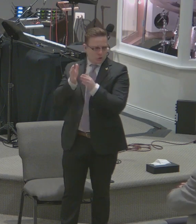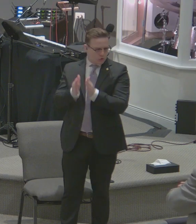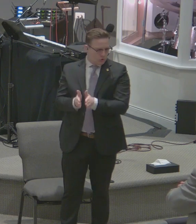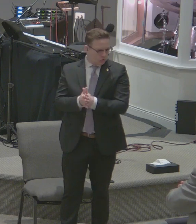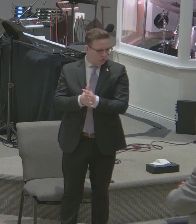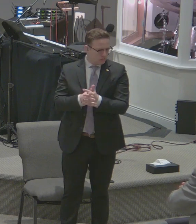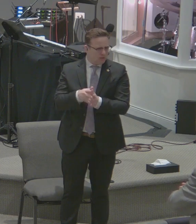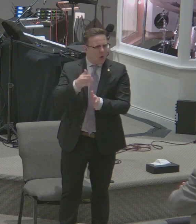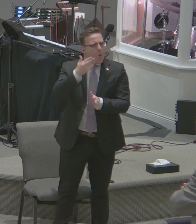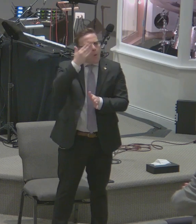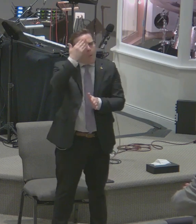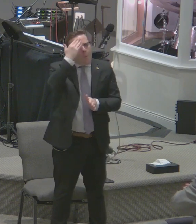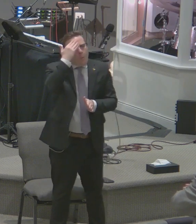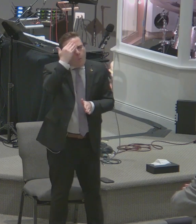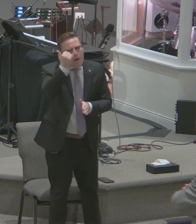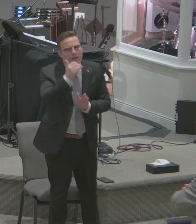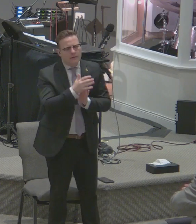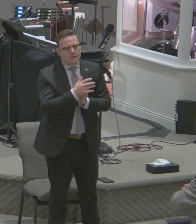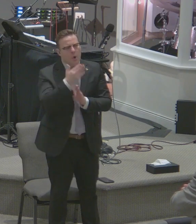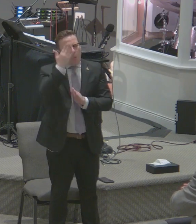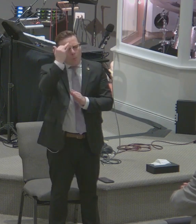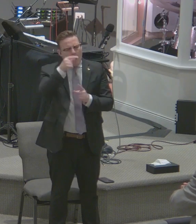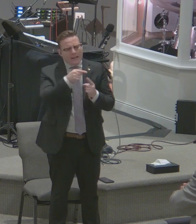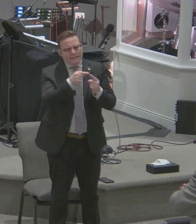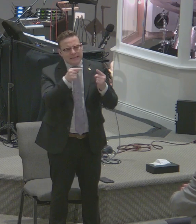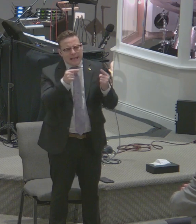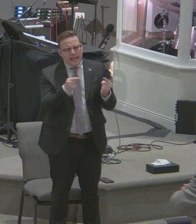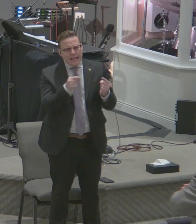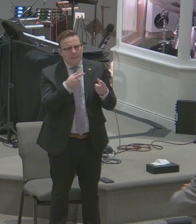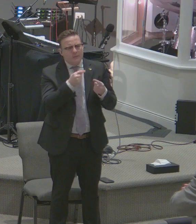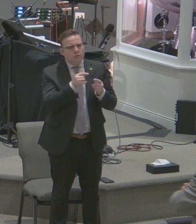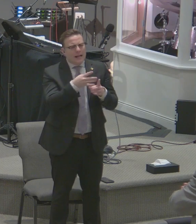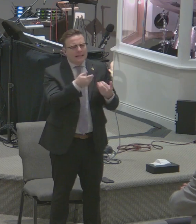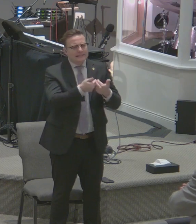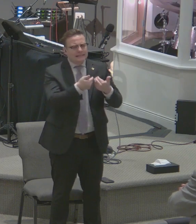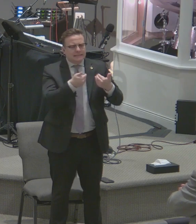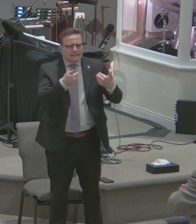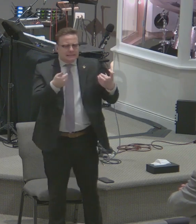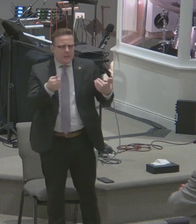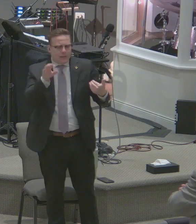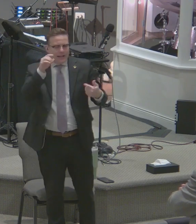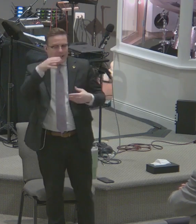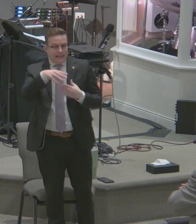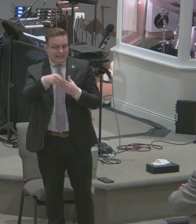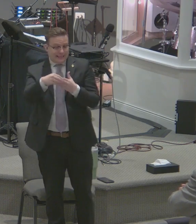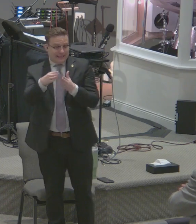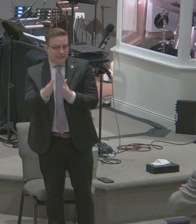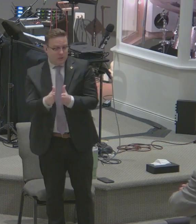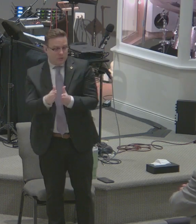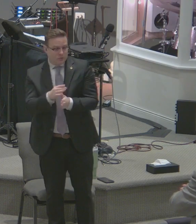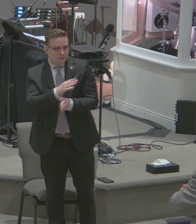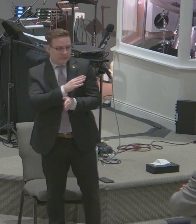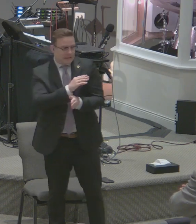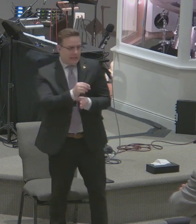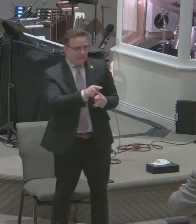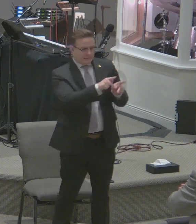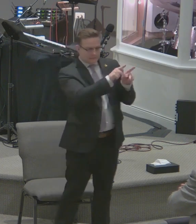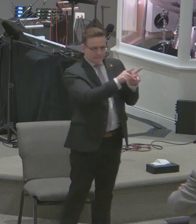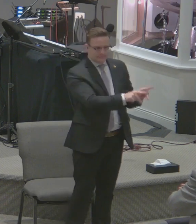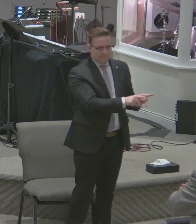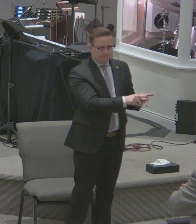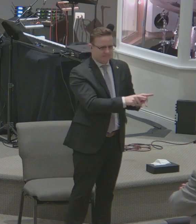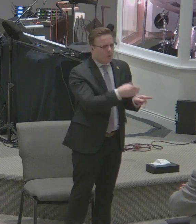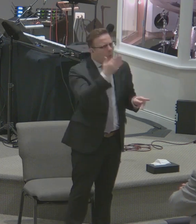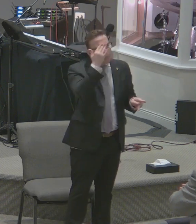ask ourselves, why is that? Why does the enemy want to separate me? Again, I'm just going to speak for myself. Why would the